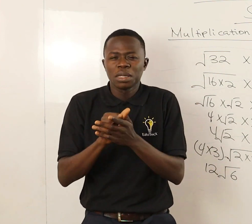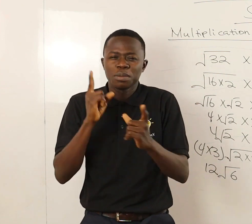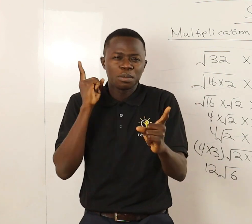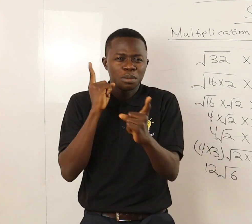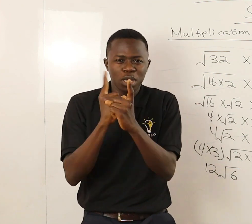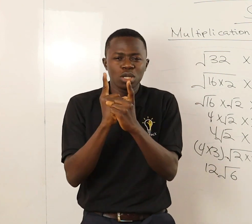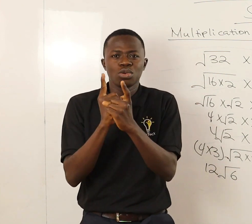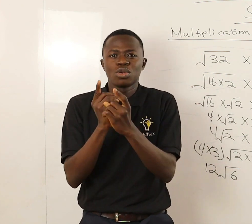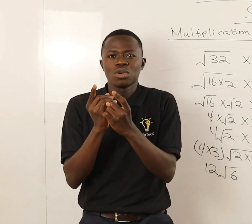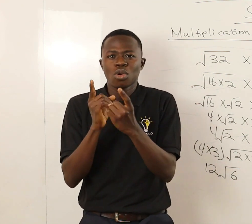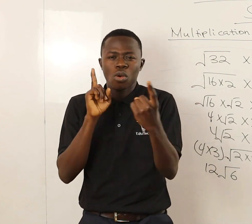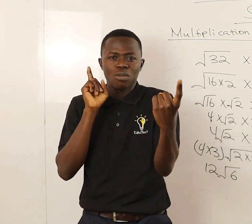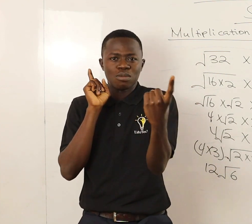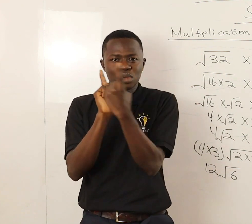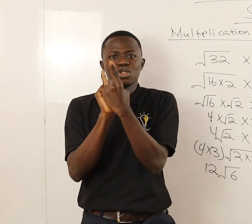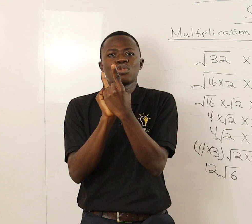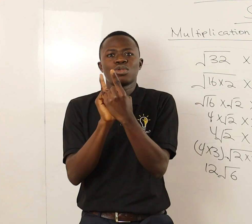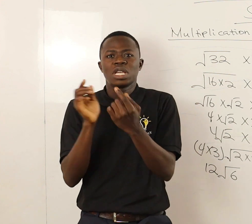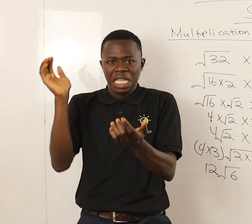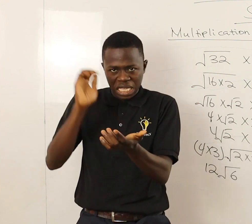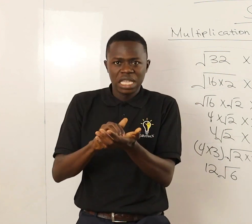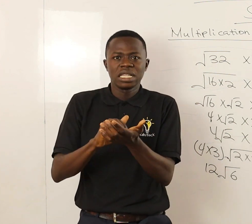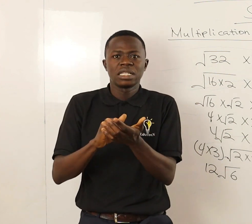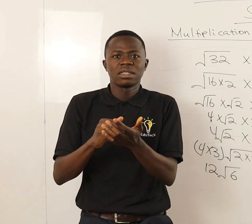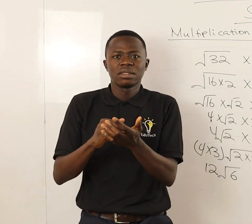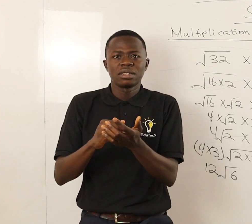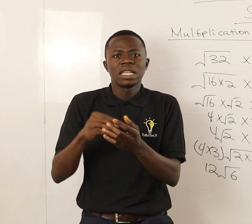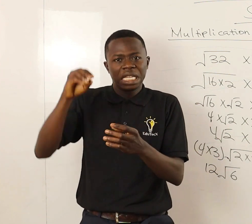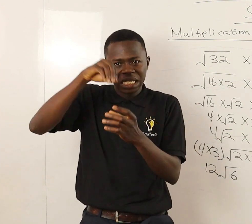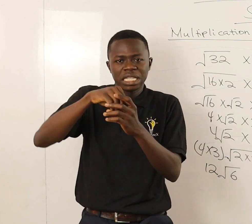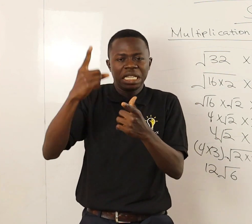perfect at this. As always, I earnestly